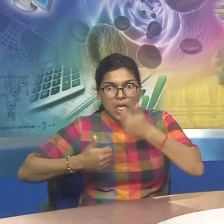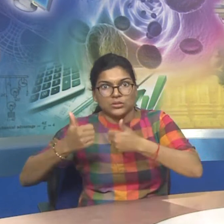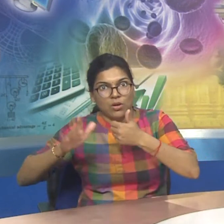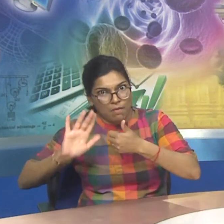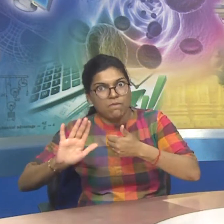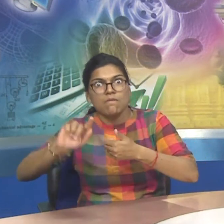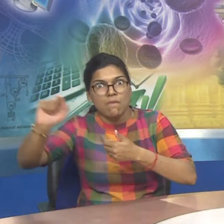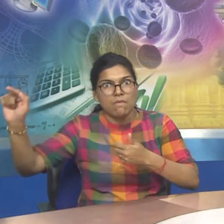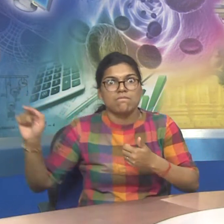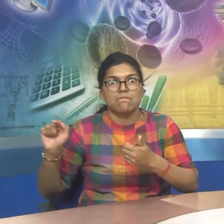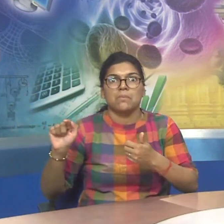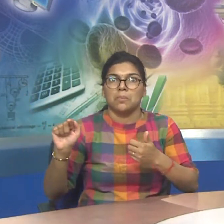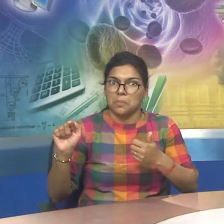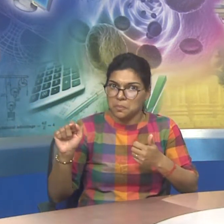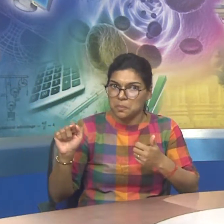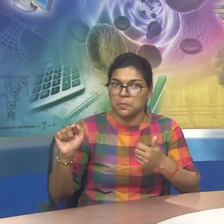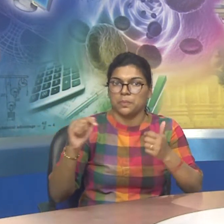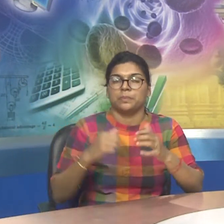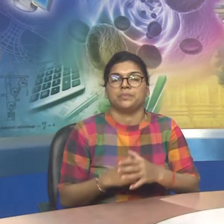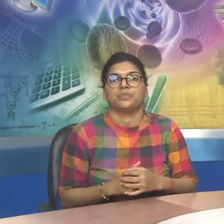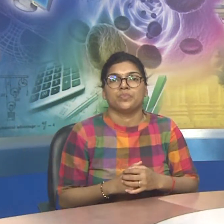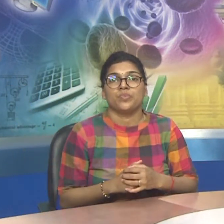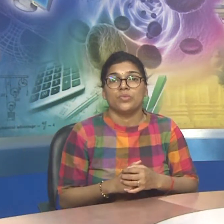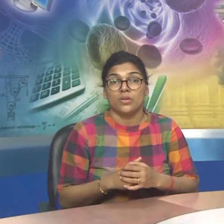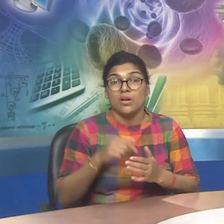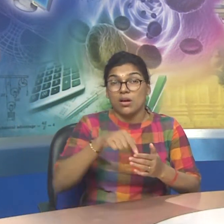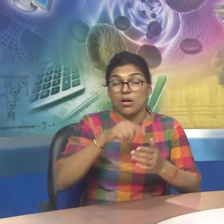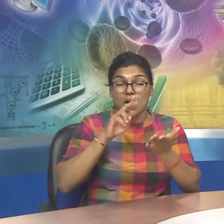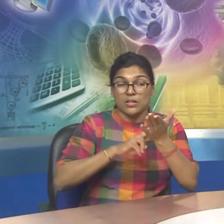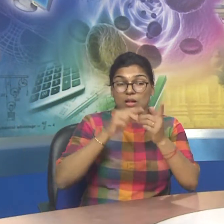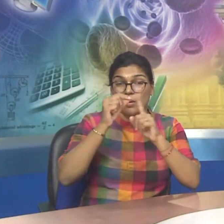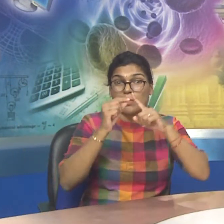That we all agree for certain points.